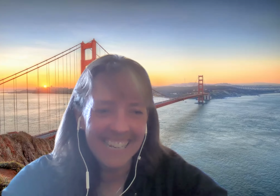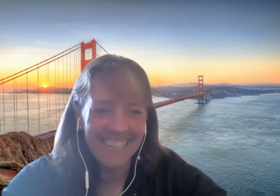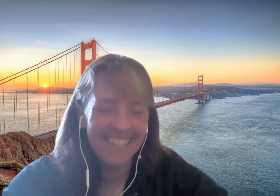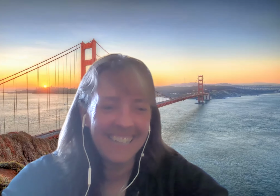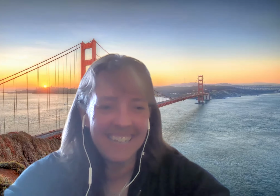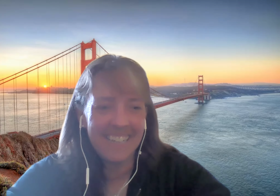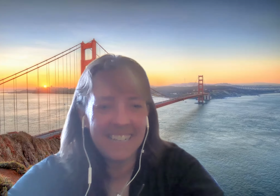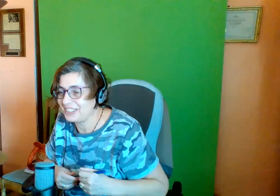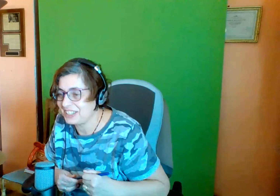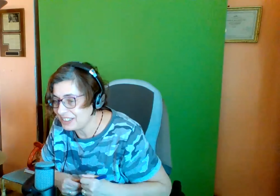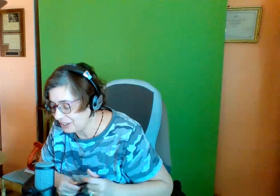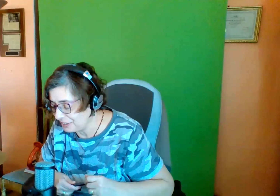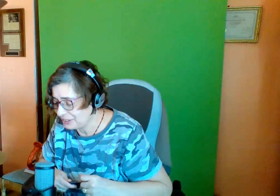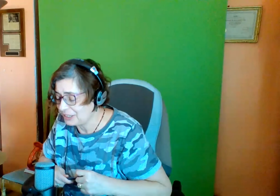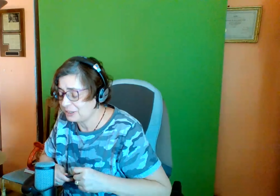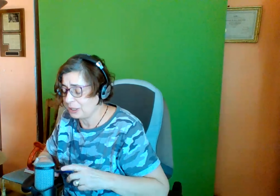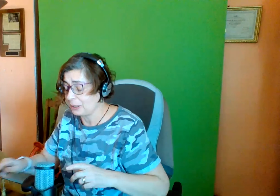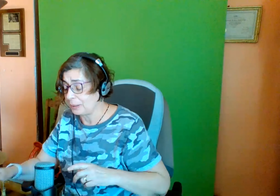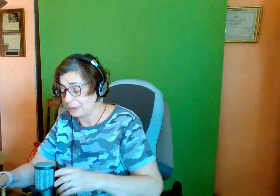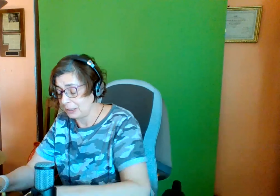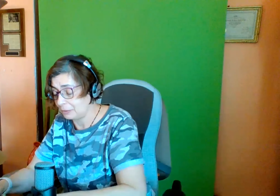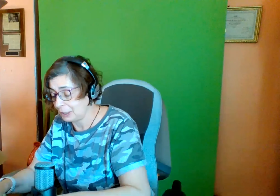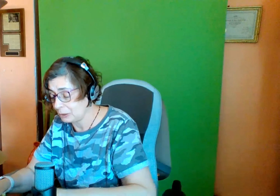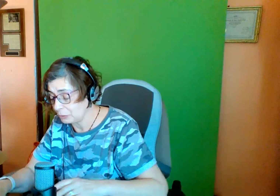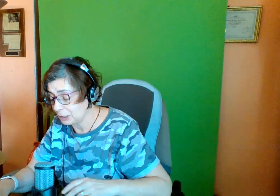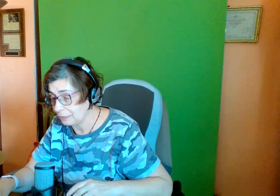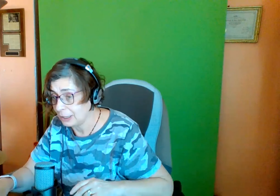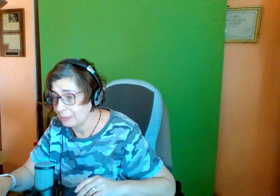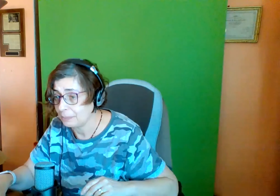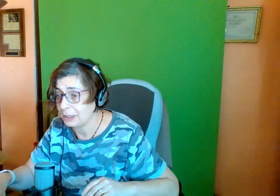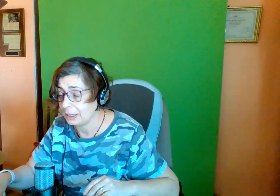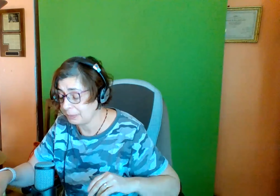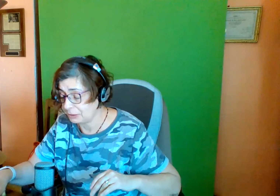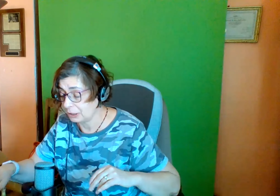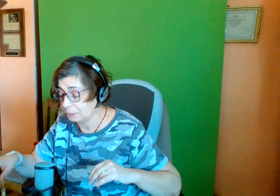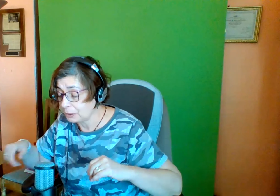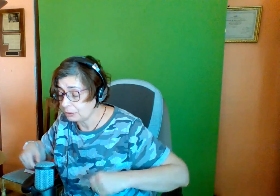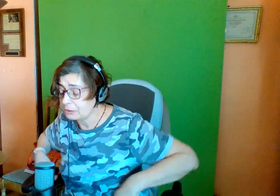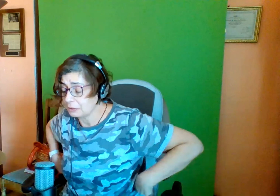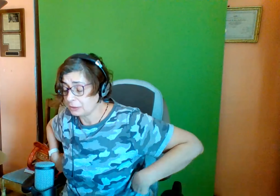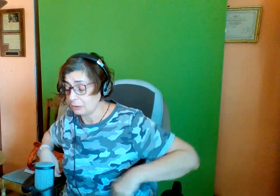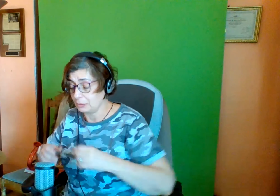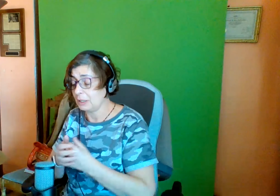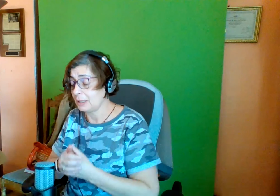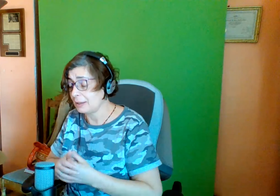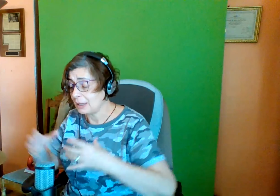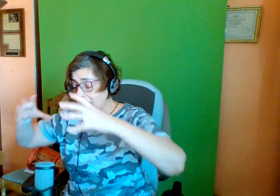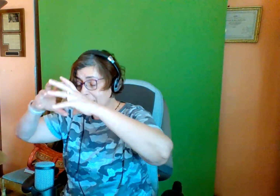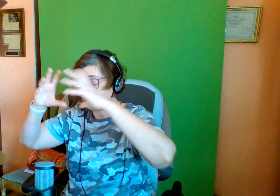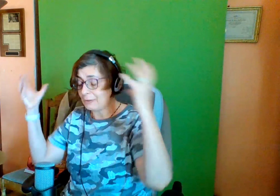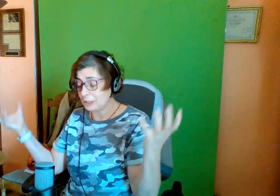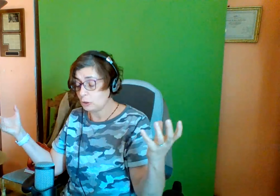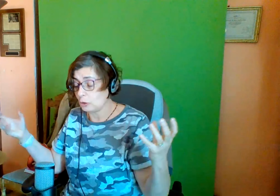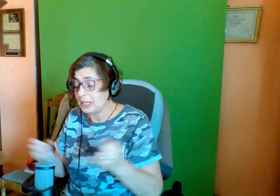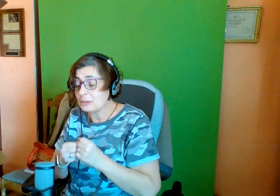Craig. Y yo me llamo Jen Lois y soy directora ejecutiva para Mental Health Partners en nuestra comunidad,